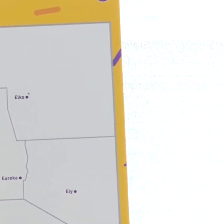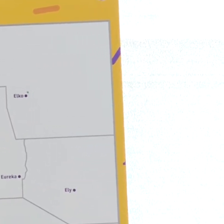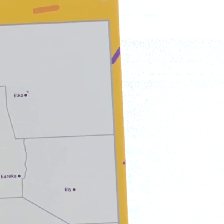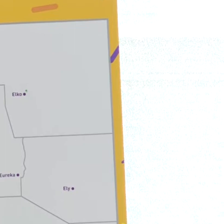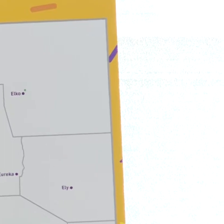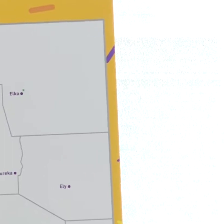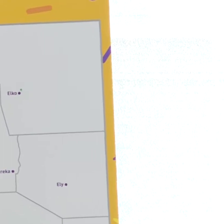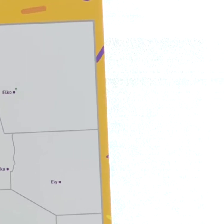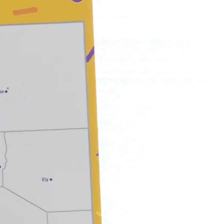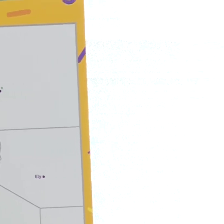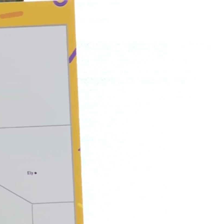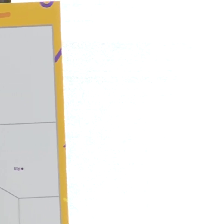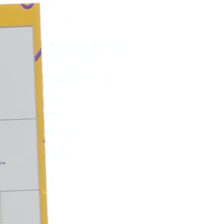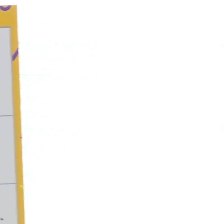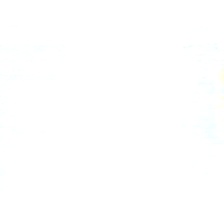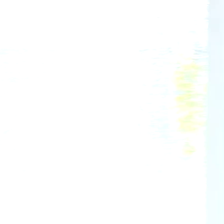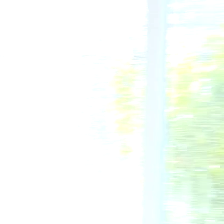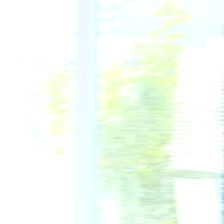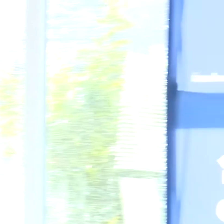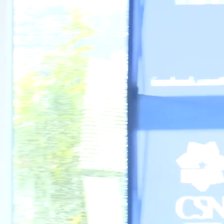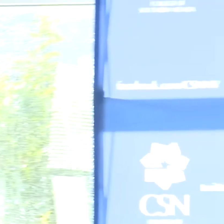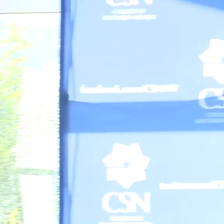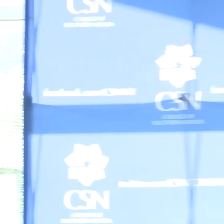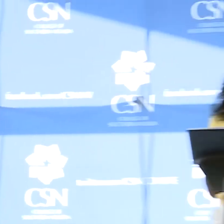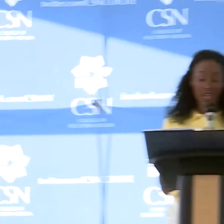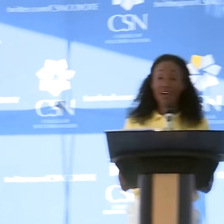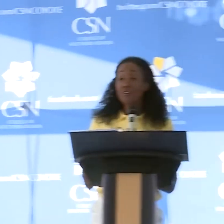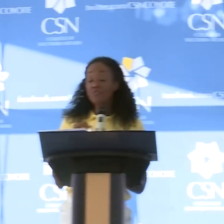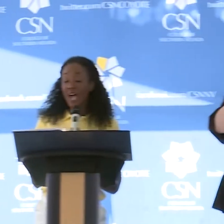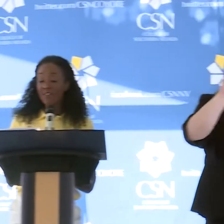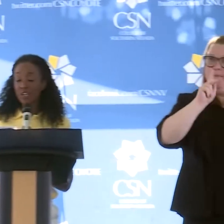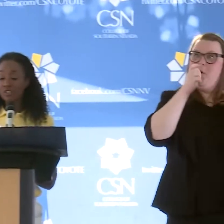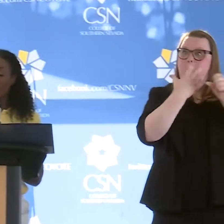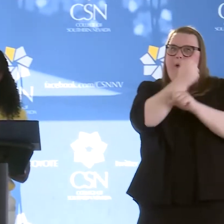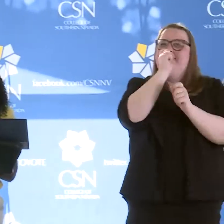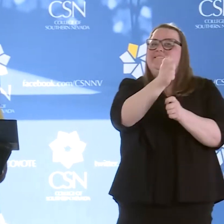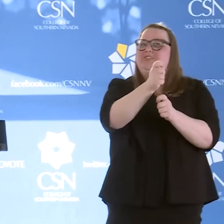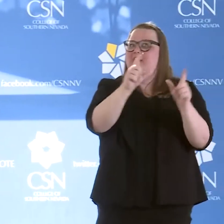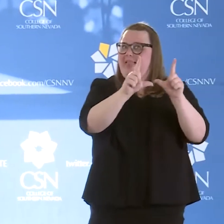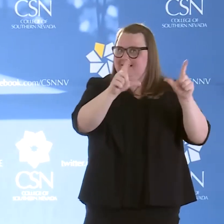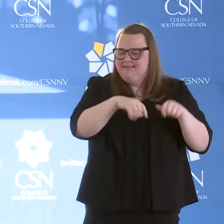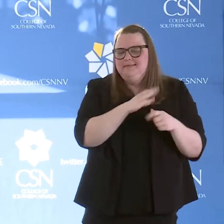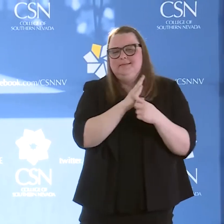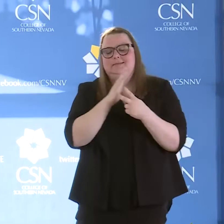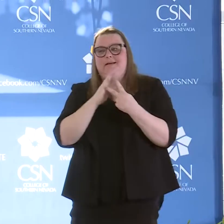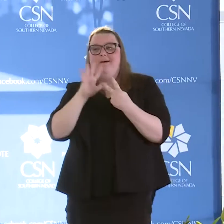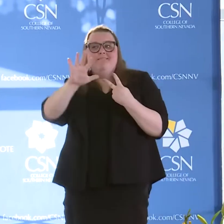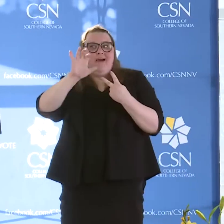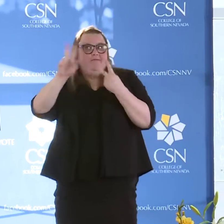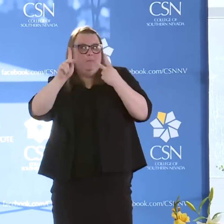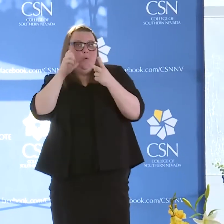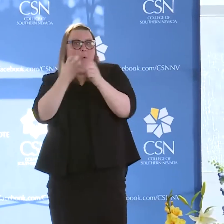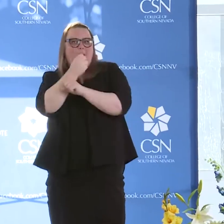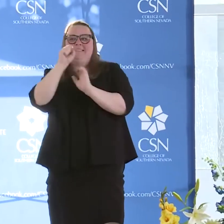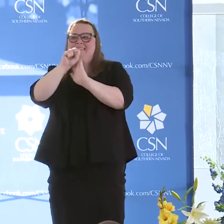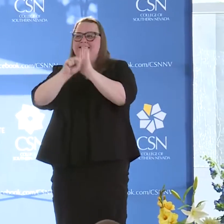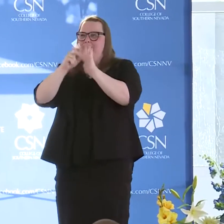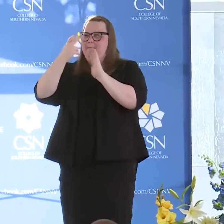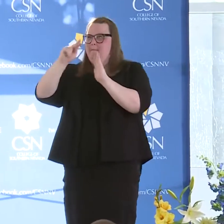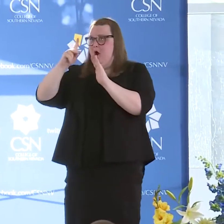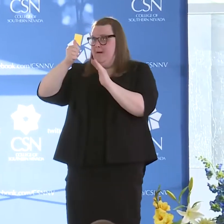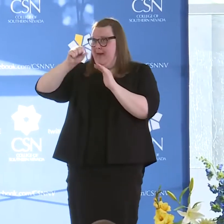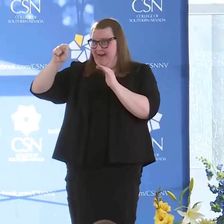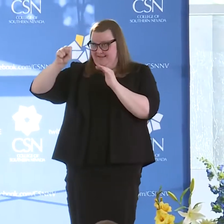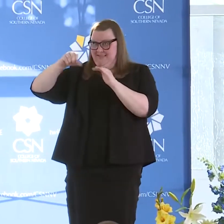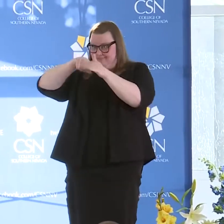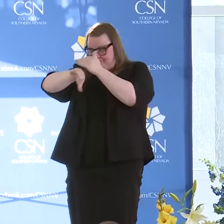also 125 Nevada fishing license winners, 500 Nevada State Park annual entrance permit